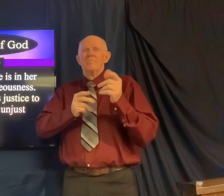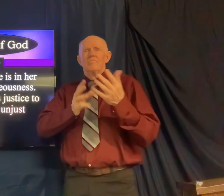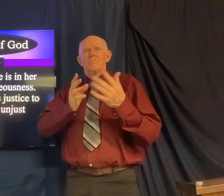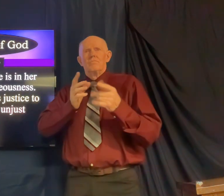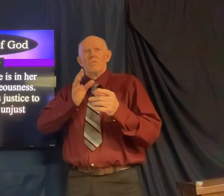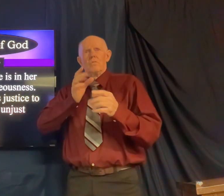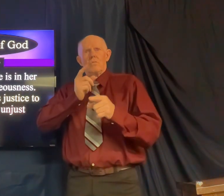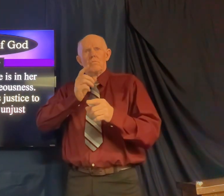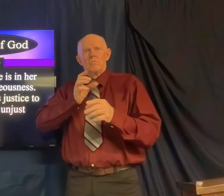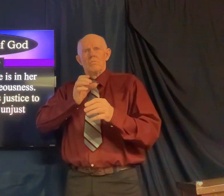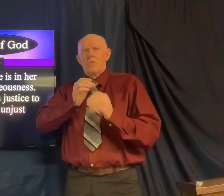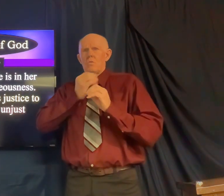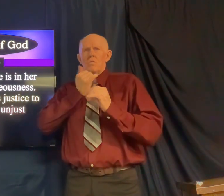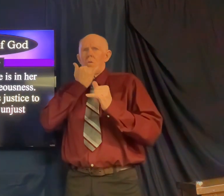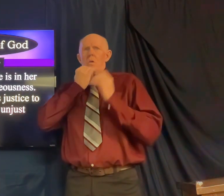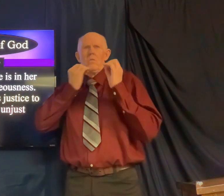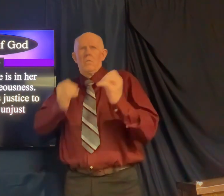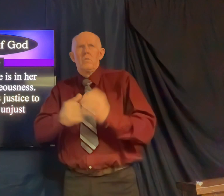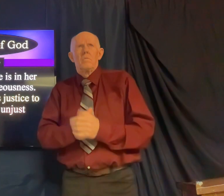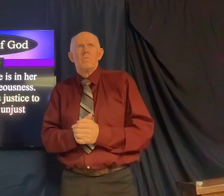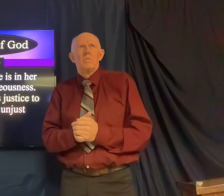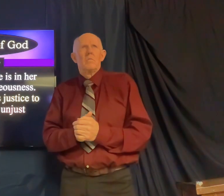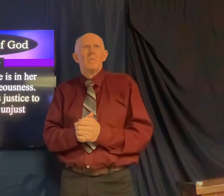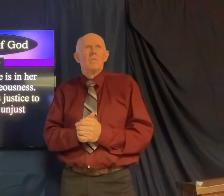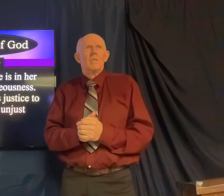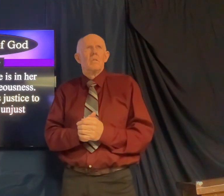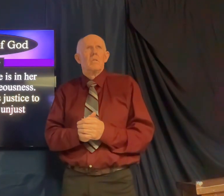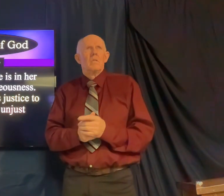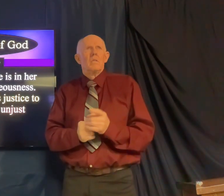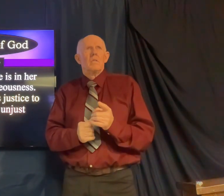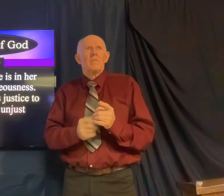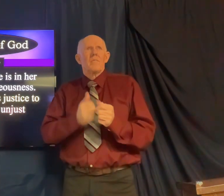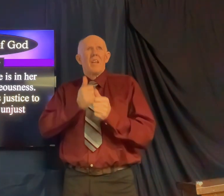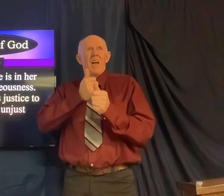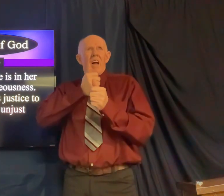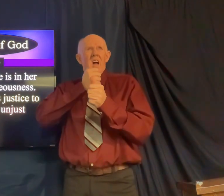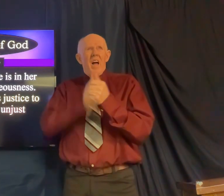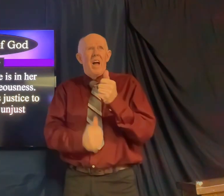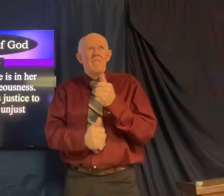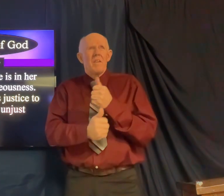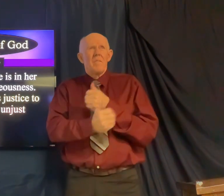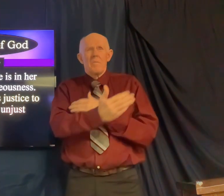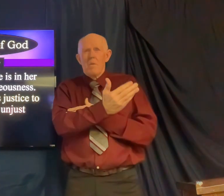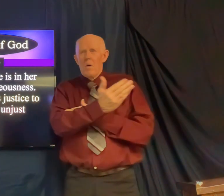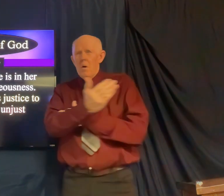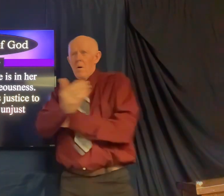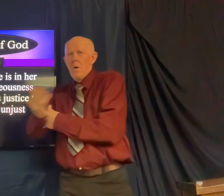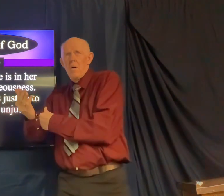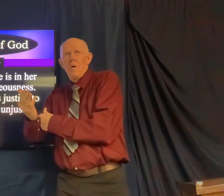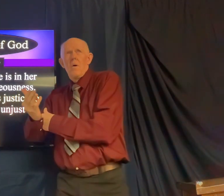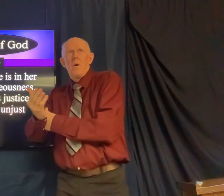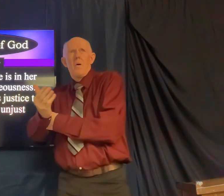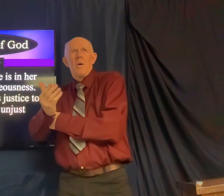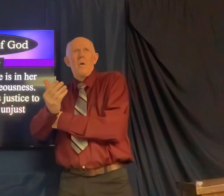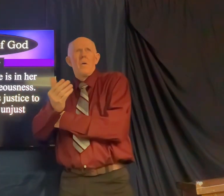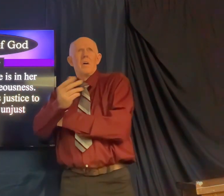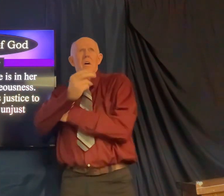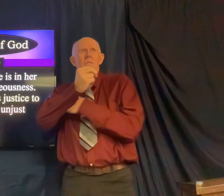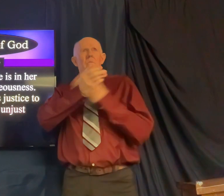This means that He will do no wrong. Every morning,